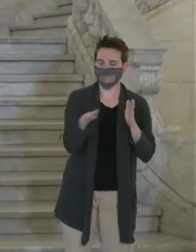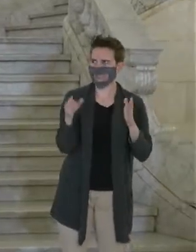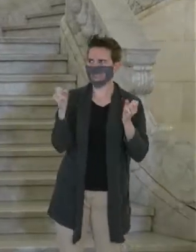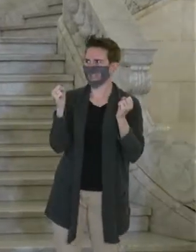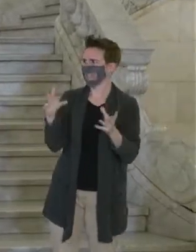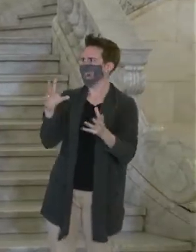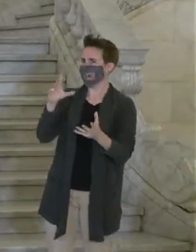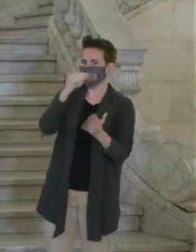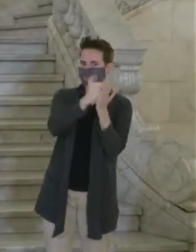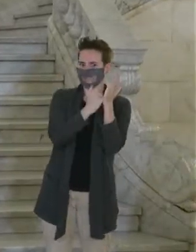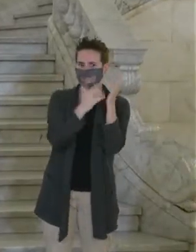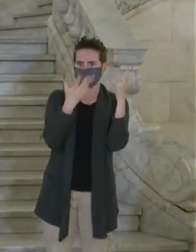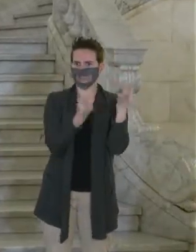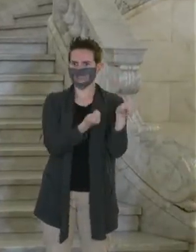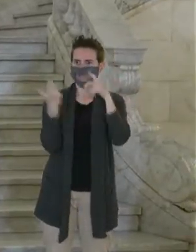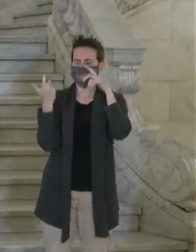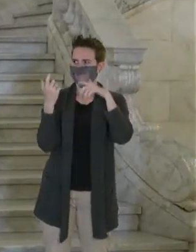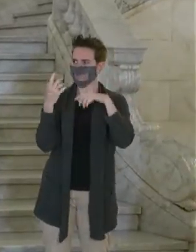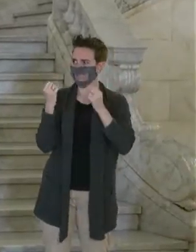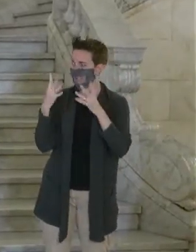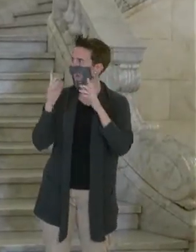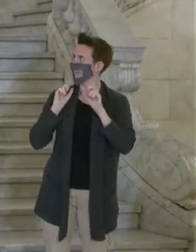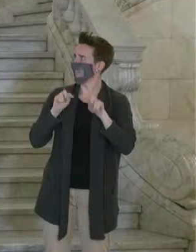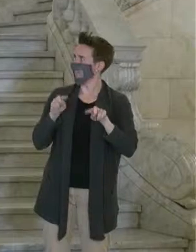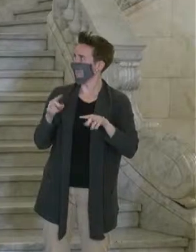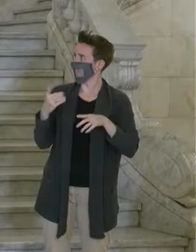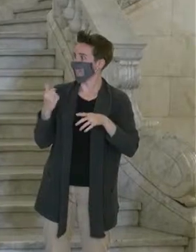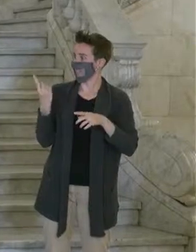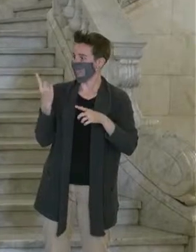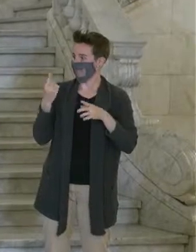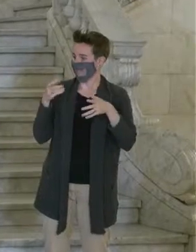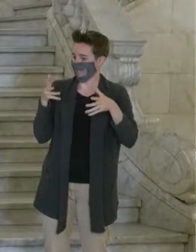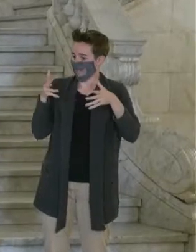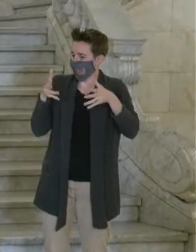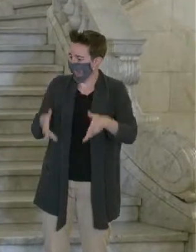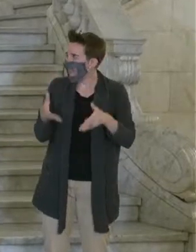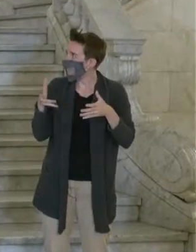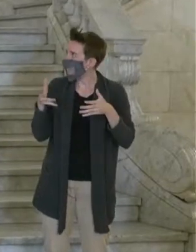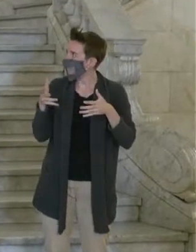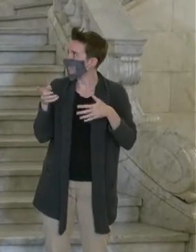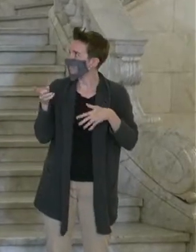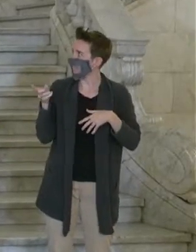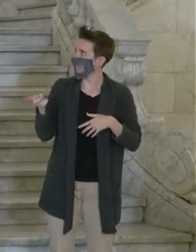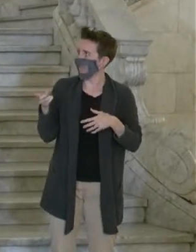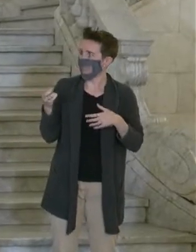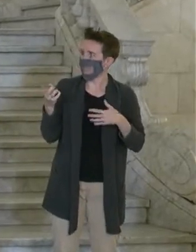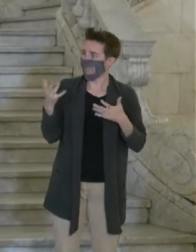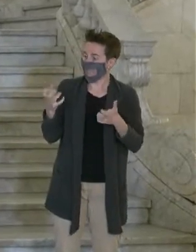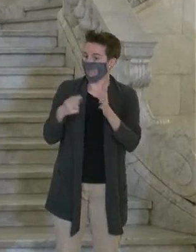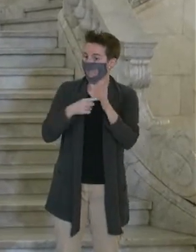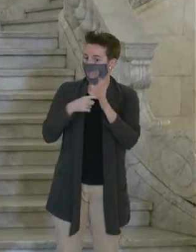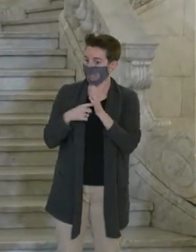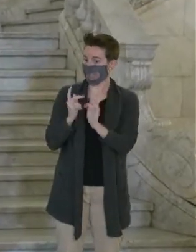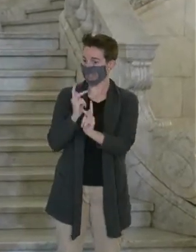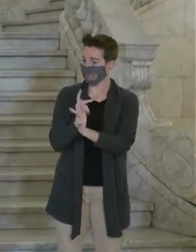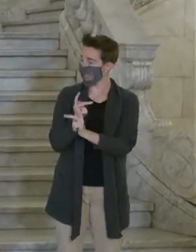that's a huge amount of orders. Is there anything left that you're definitely